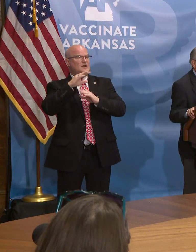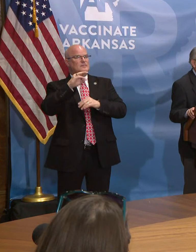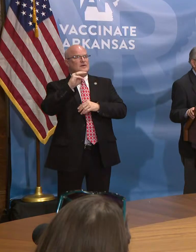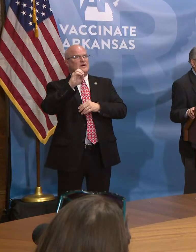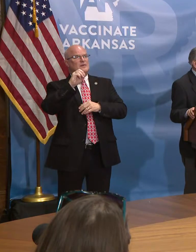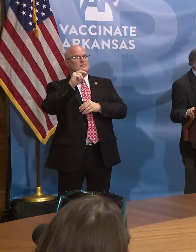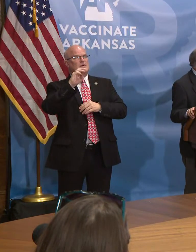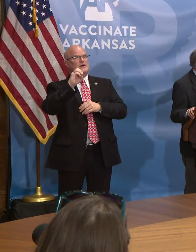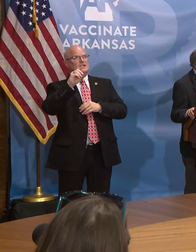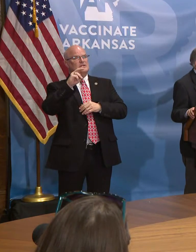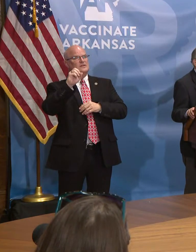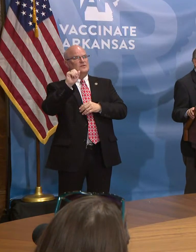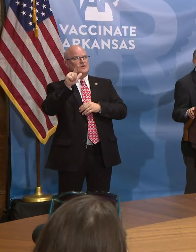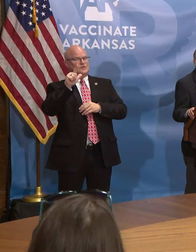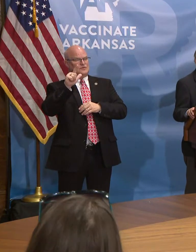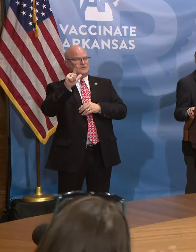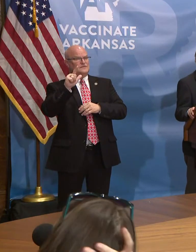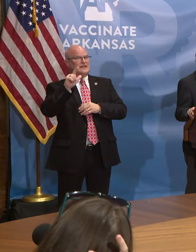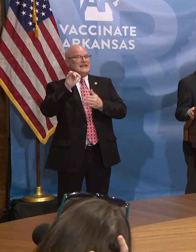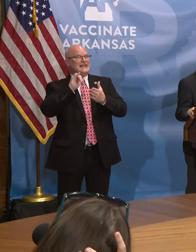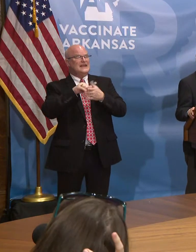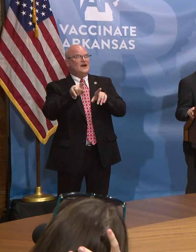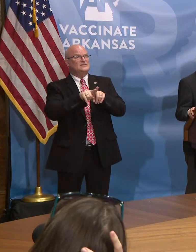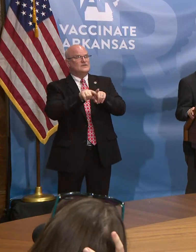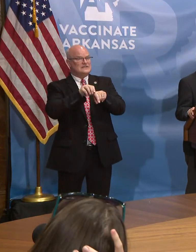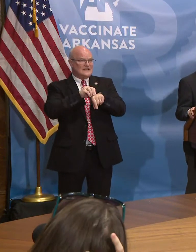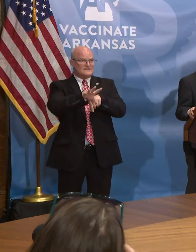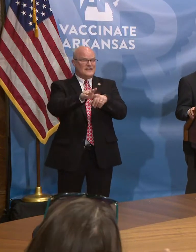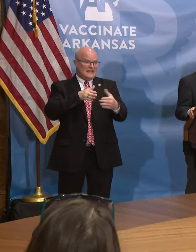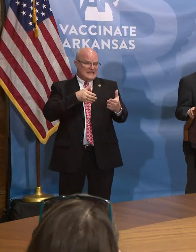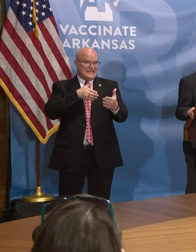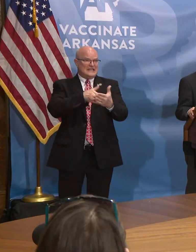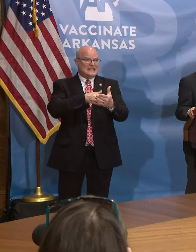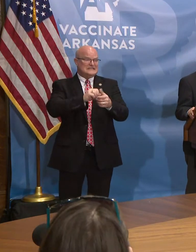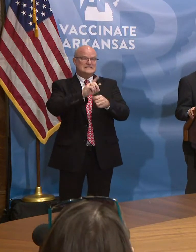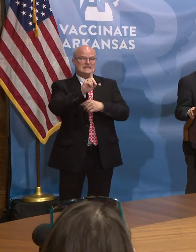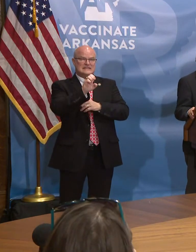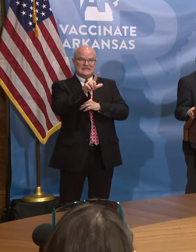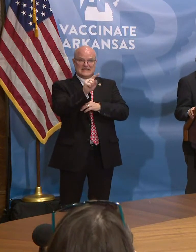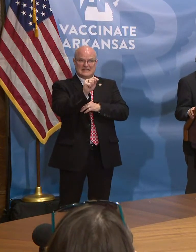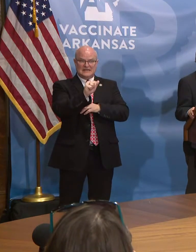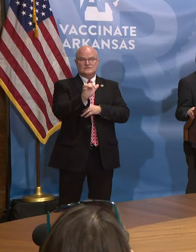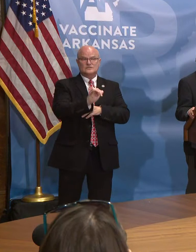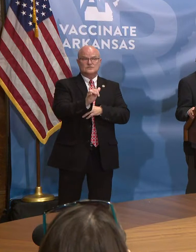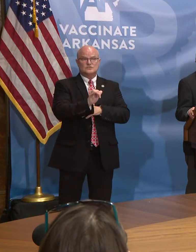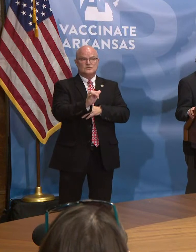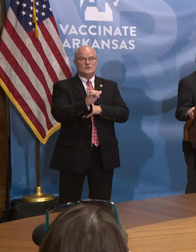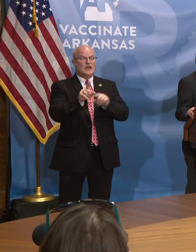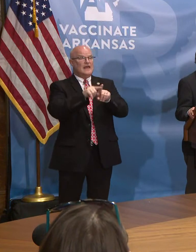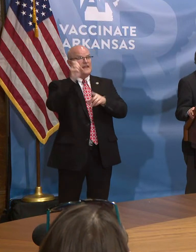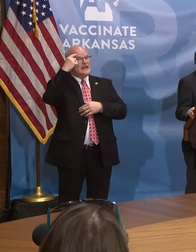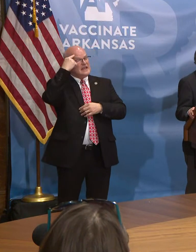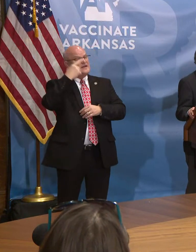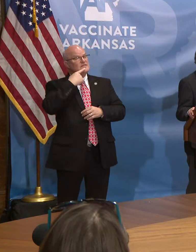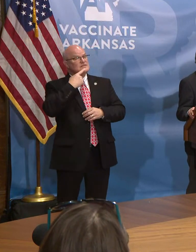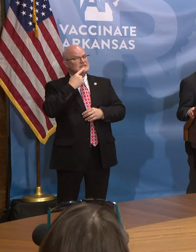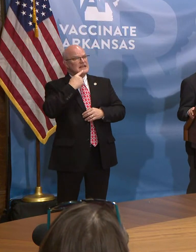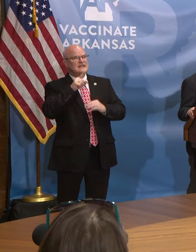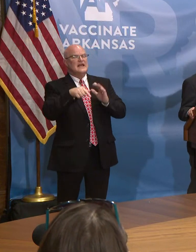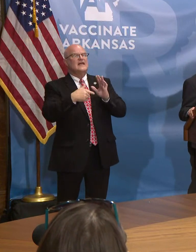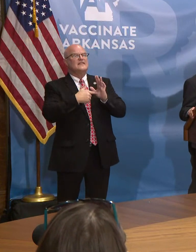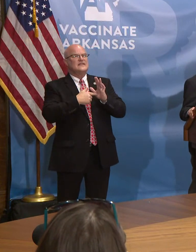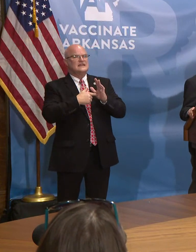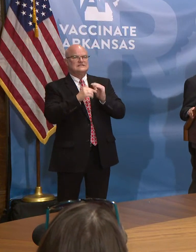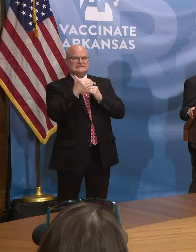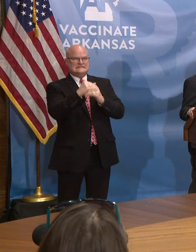monoclonal listed there, sotrovimab. And that also has effect against the Delta variant. Now, as the governor pointed out, these are